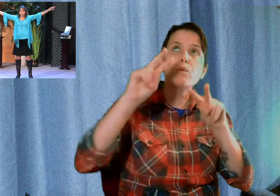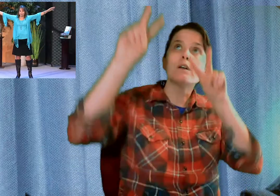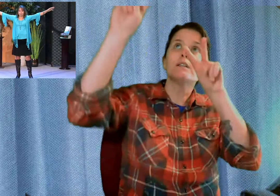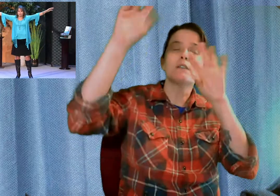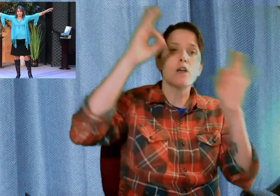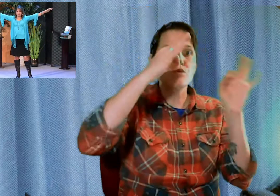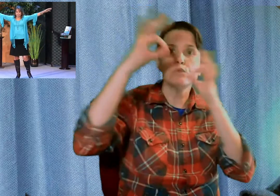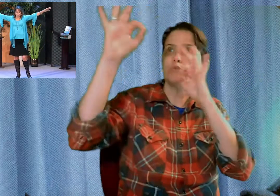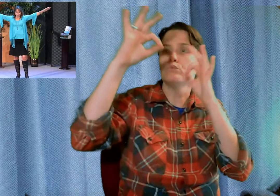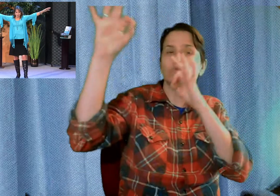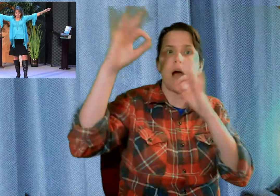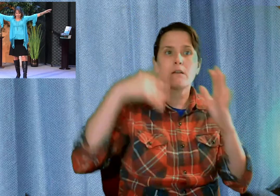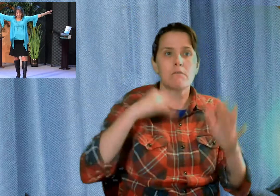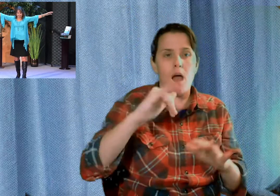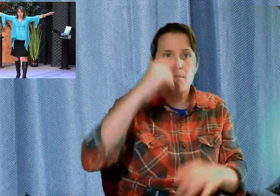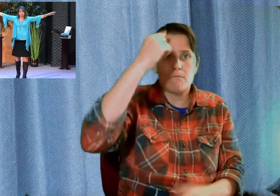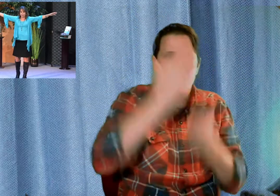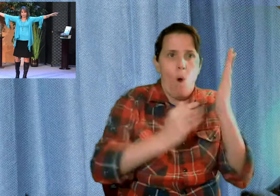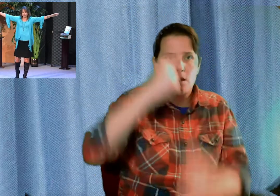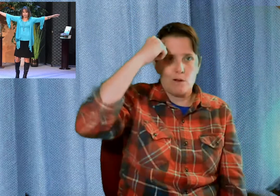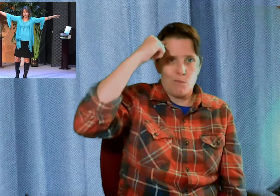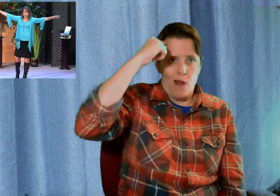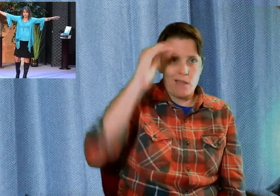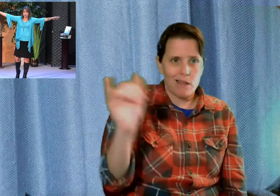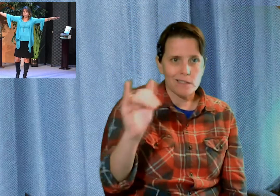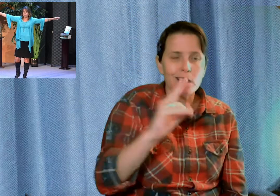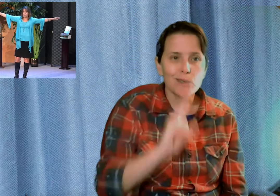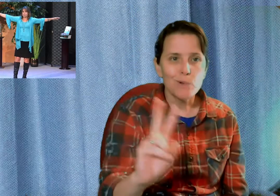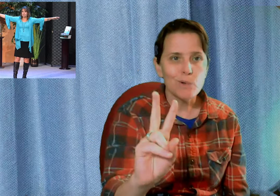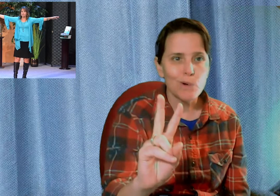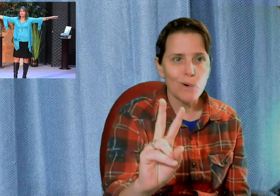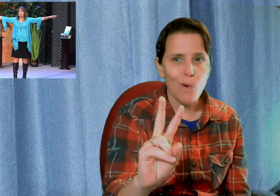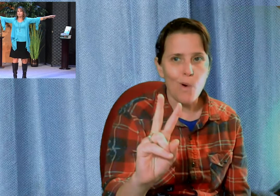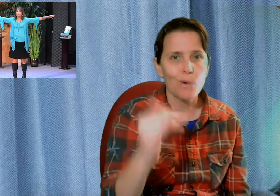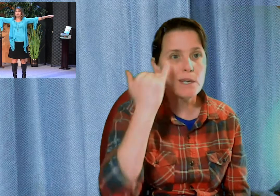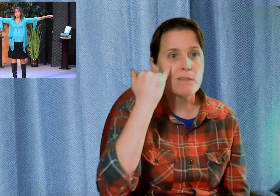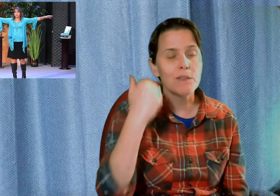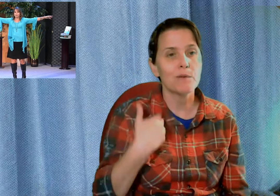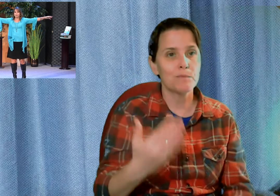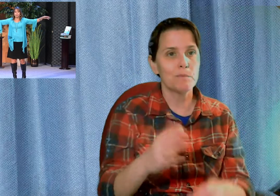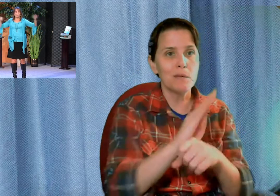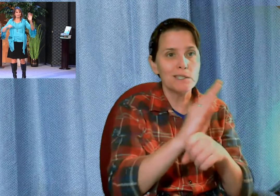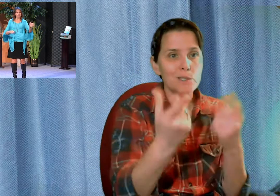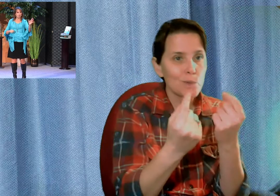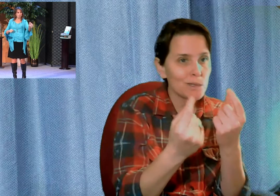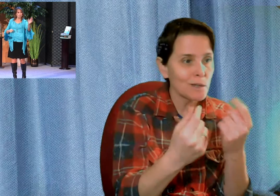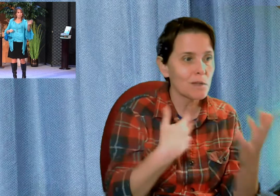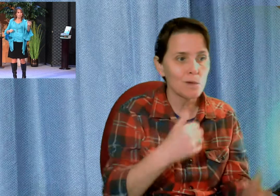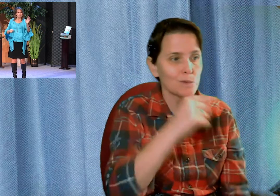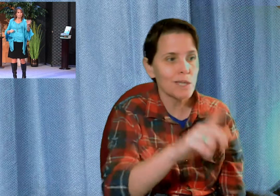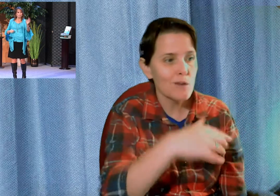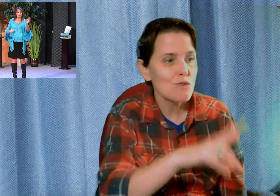your reptilian brain, which is like a 2-year-old. If your 2-year-old is busy doing something you don't want that 2-year-old to do, you don't say, don't.